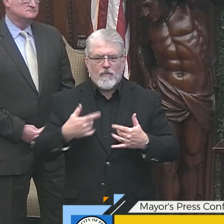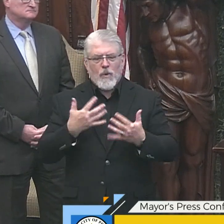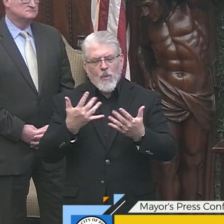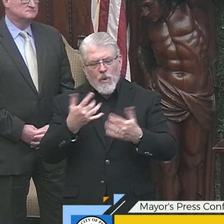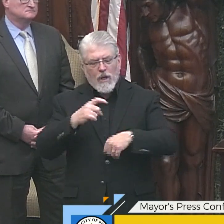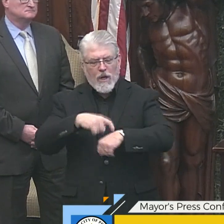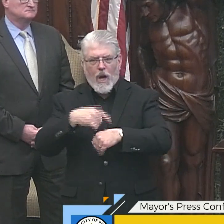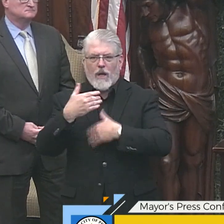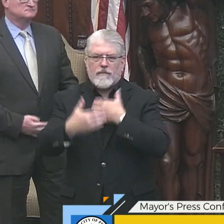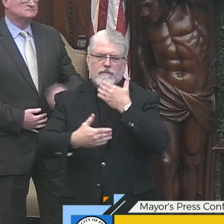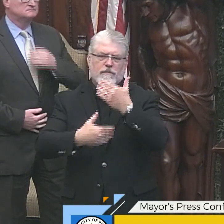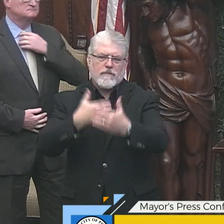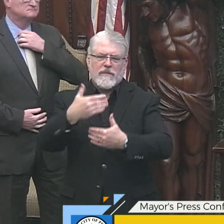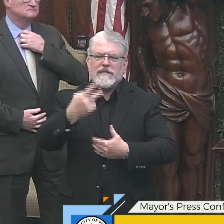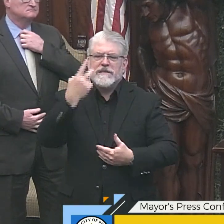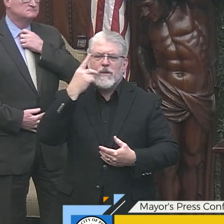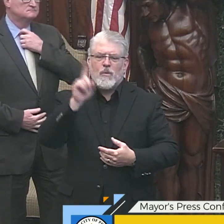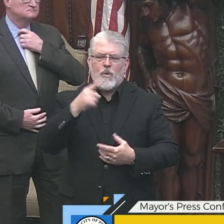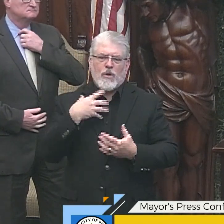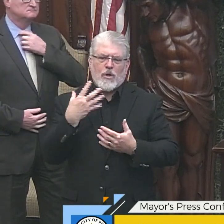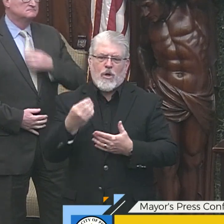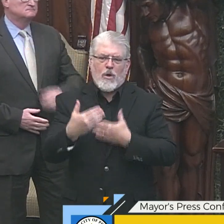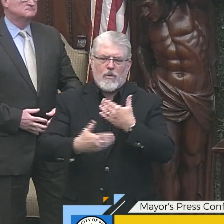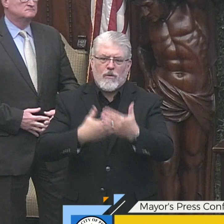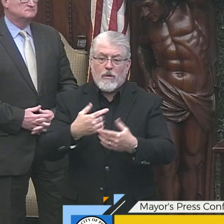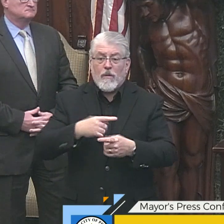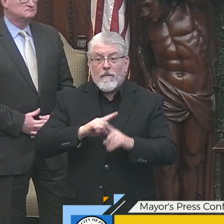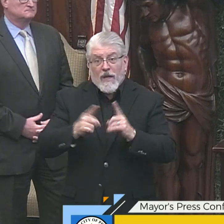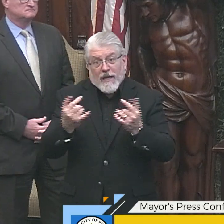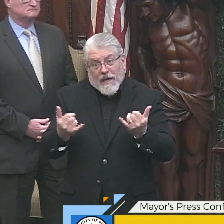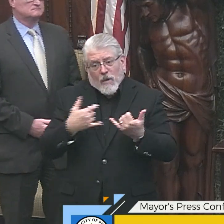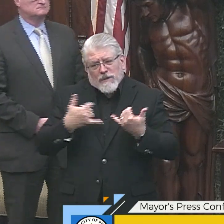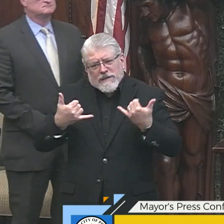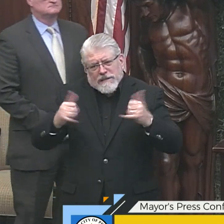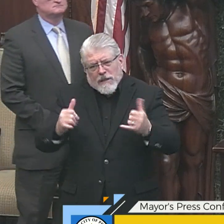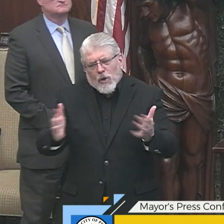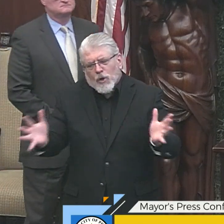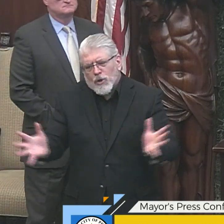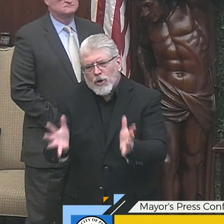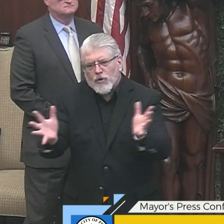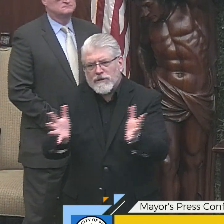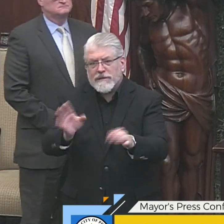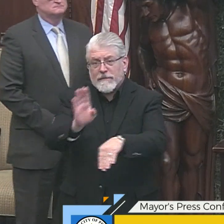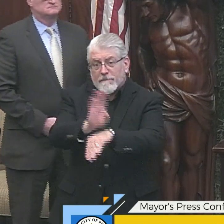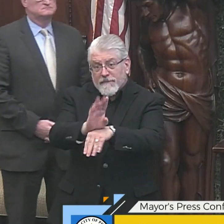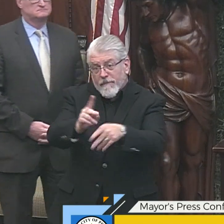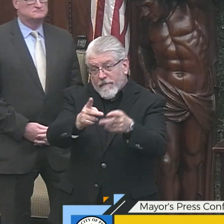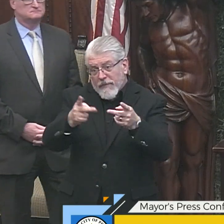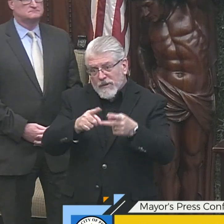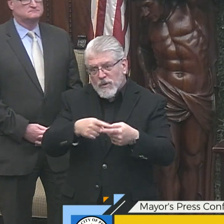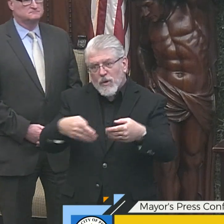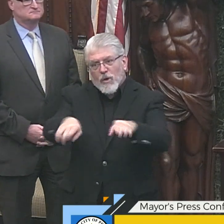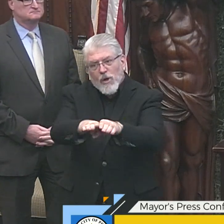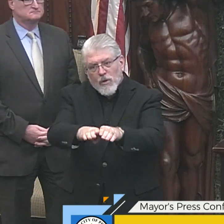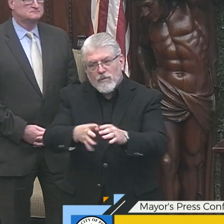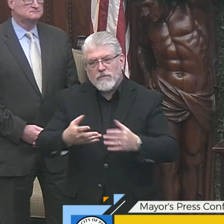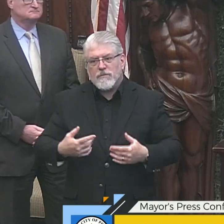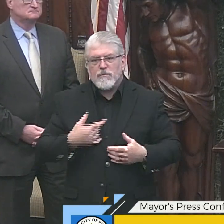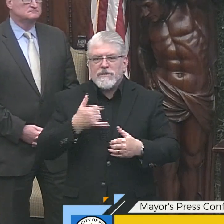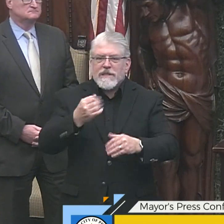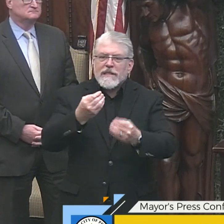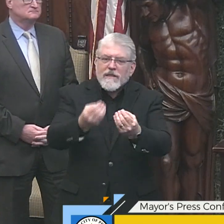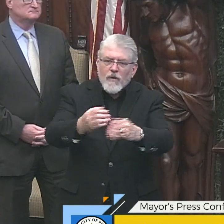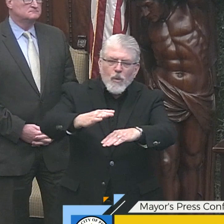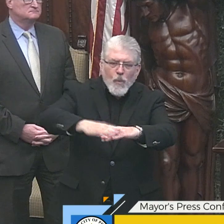going to encourage folks to shut down on their own. I frankly believe in Philadelphians generally, and I think for the most part people are going to shut